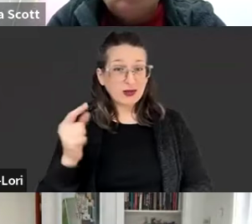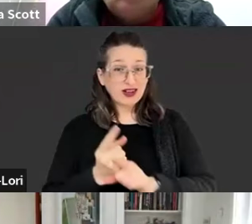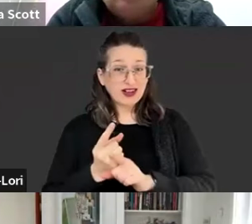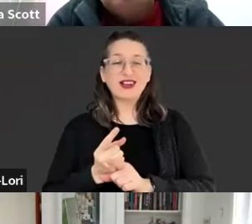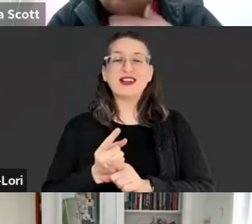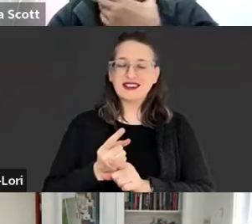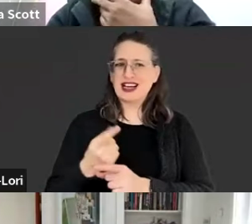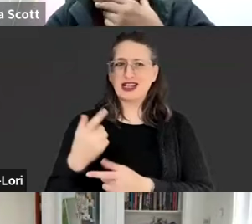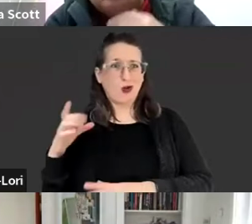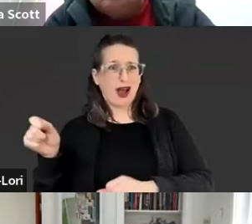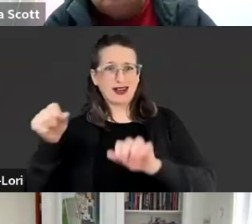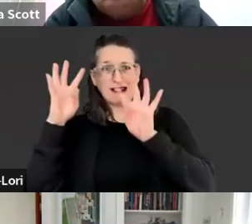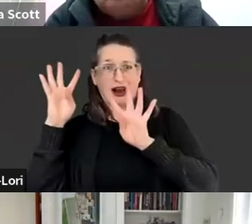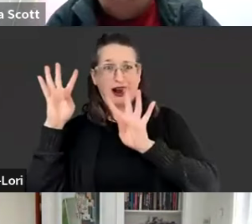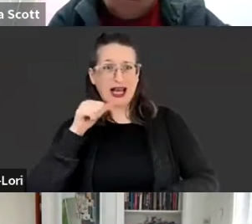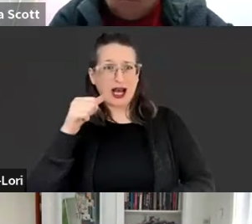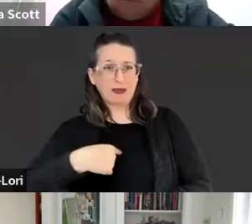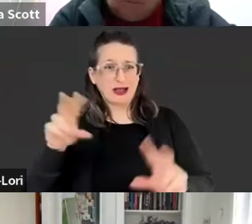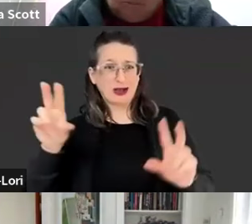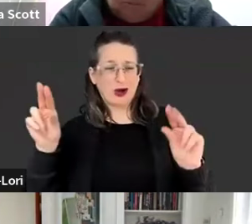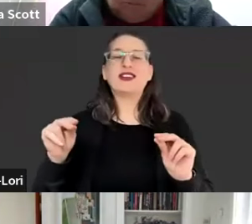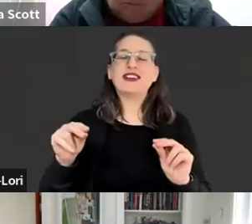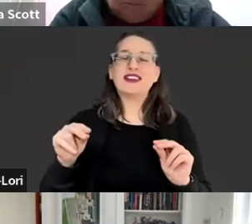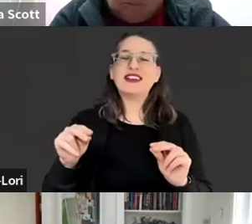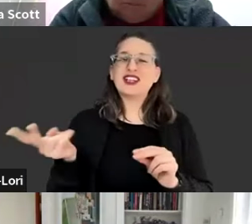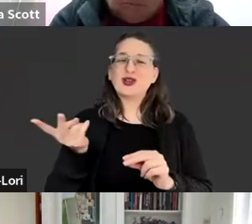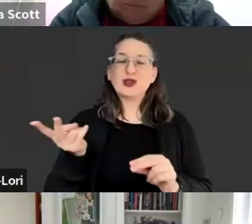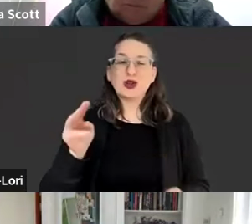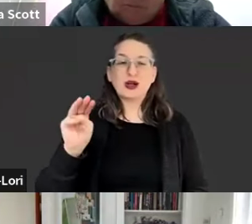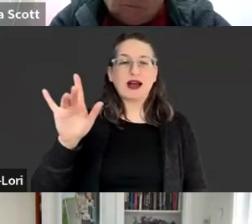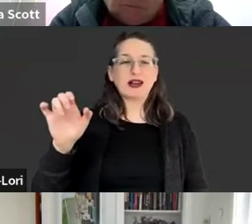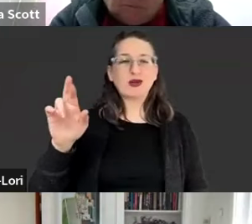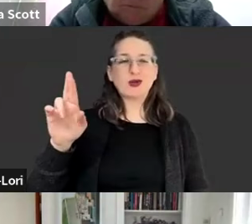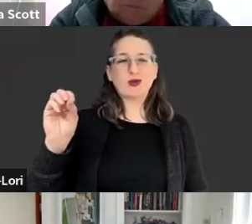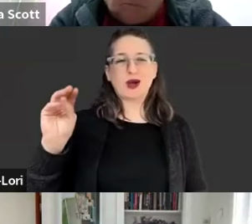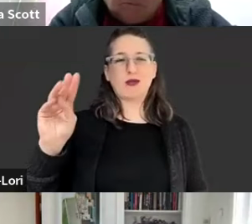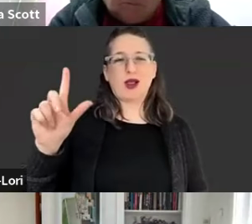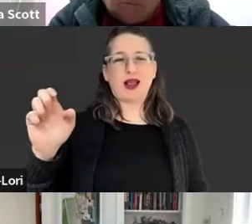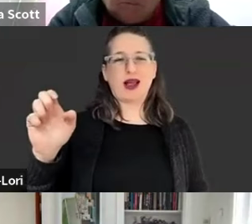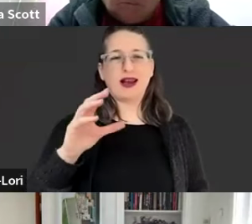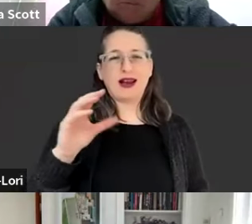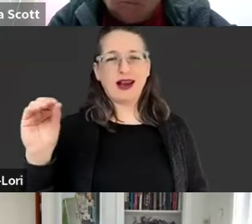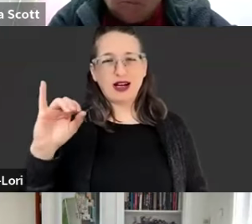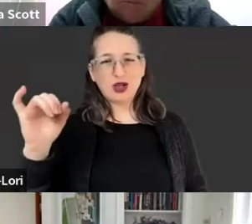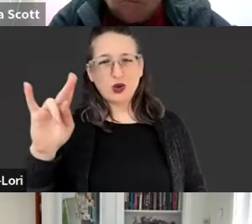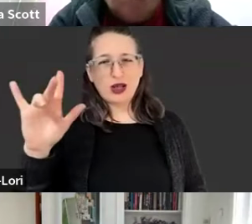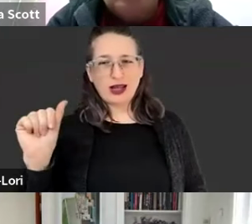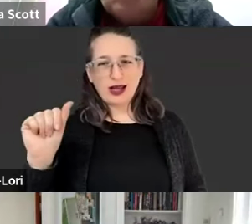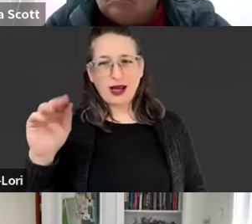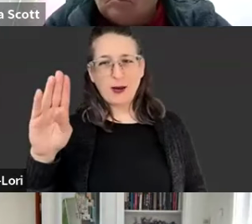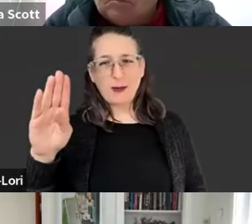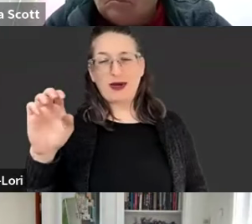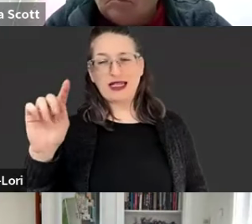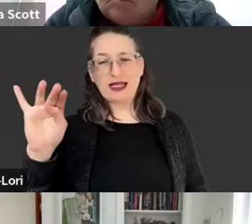two amazing presenters today. Michael Ramole and Julia Batimba are going to be our presenters, and they're